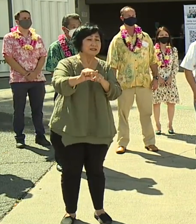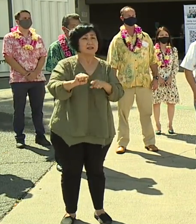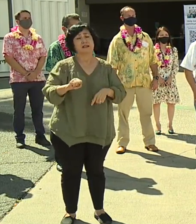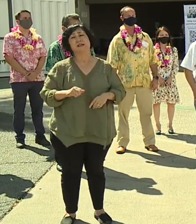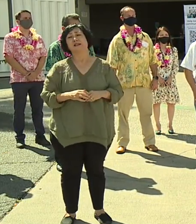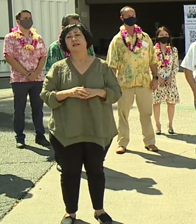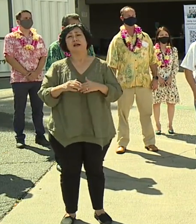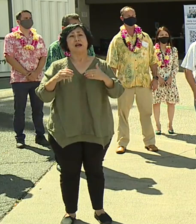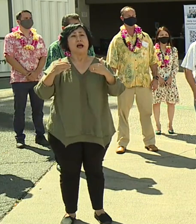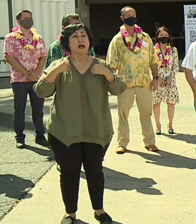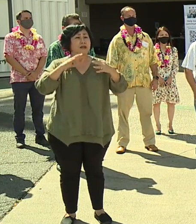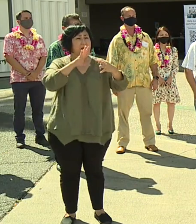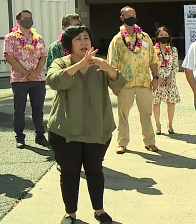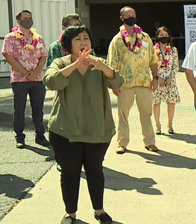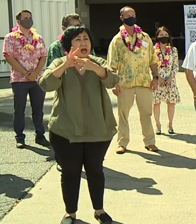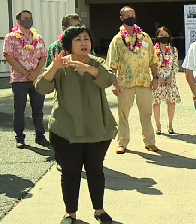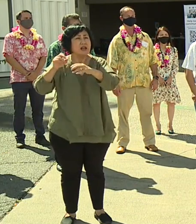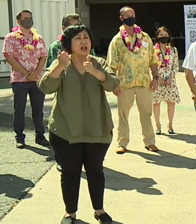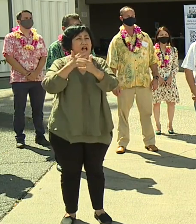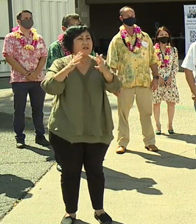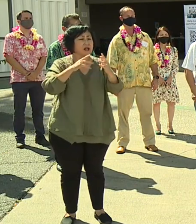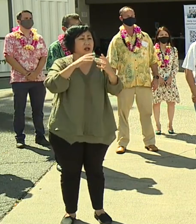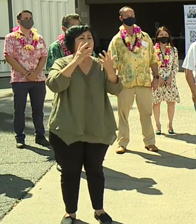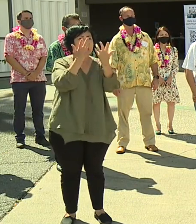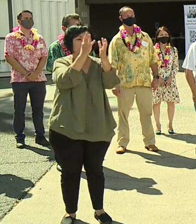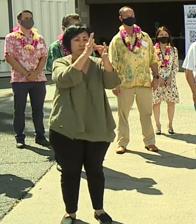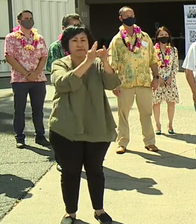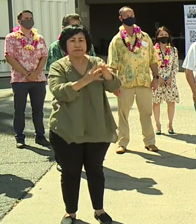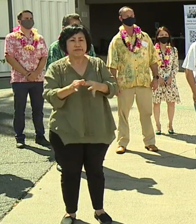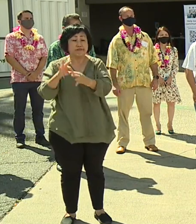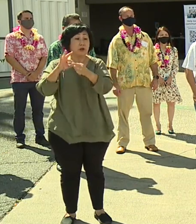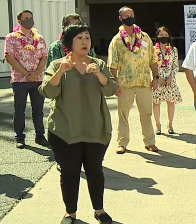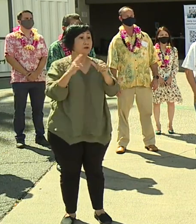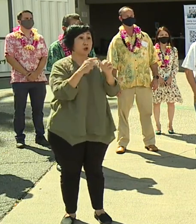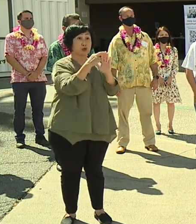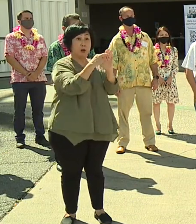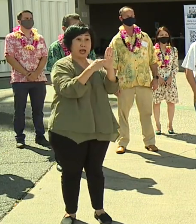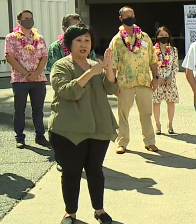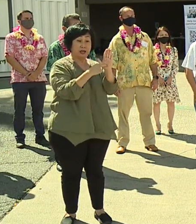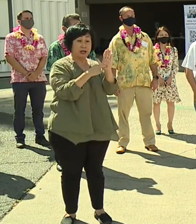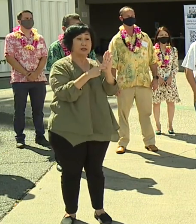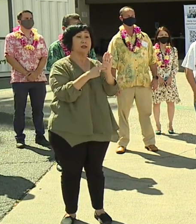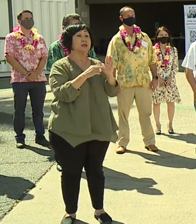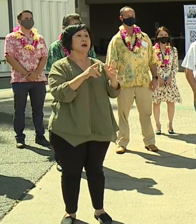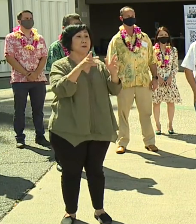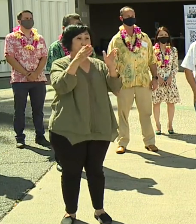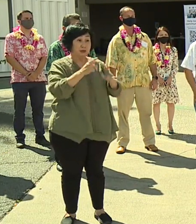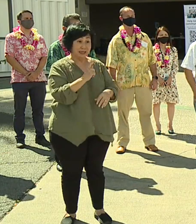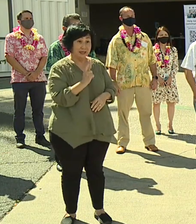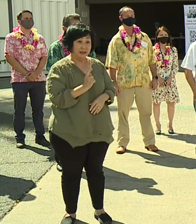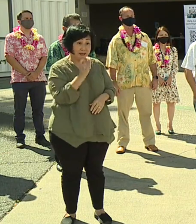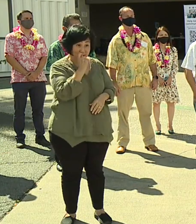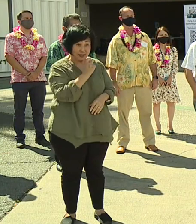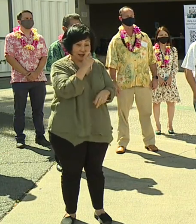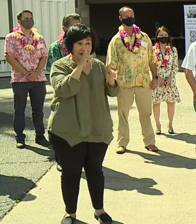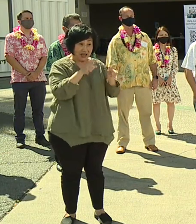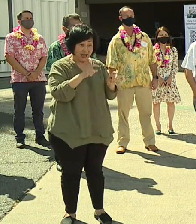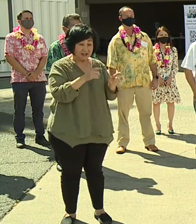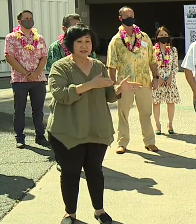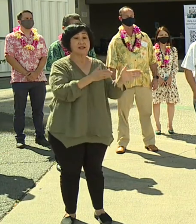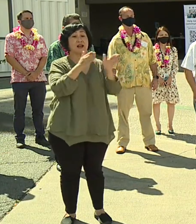process, connecting all of the dots, from the initial registration to be tested, to the actual testing,